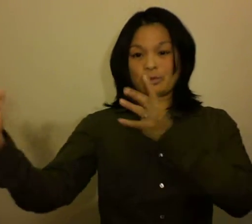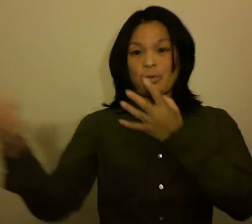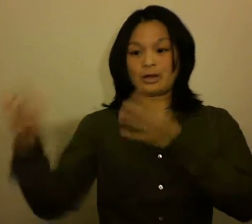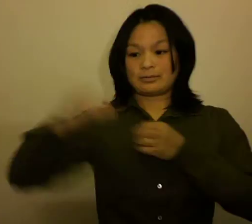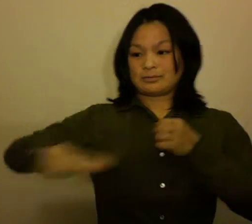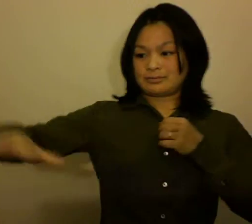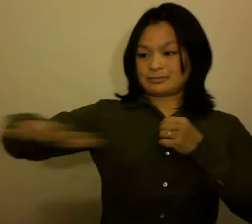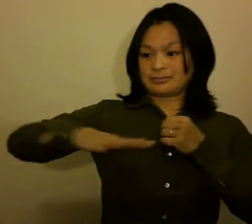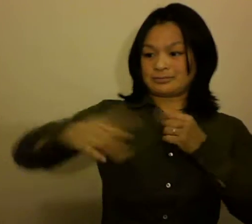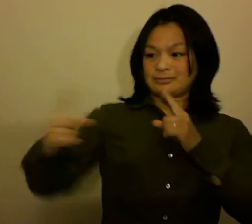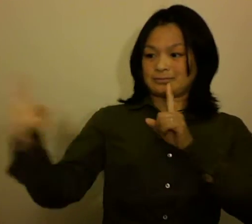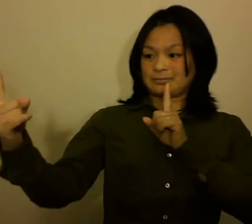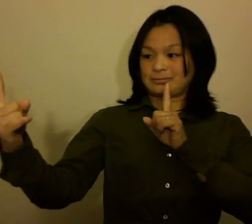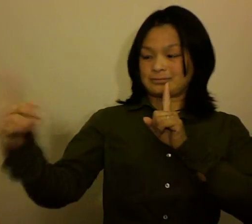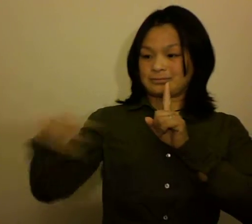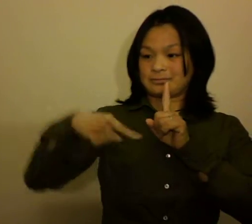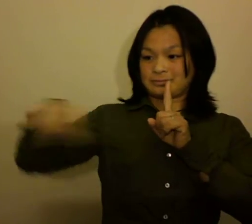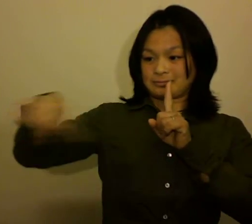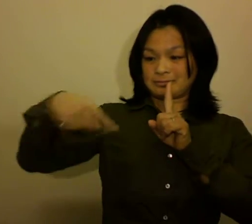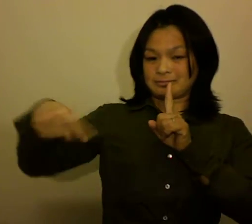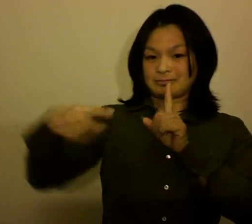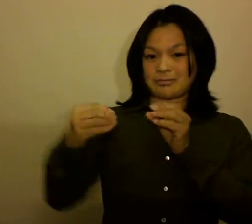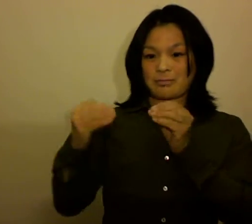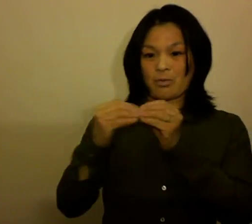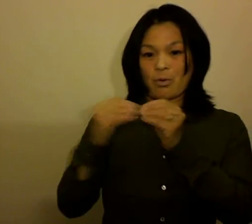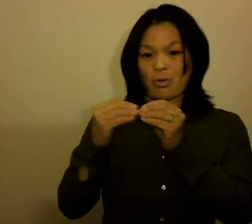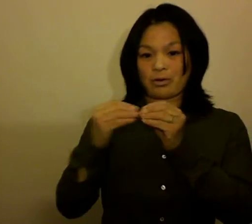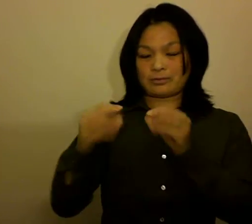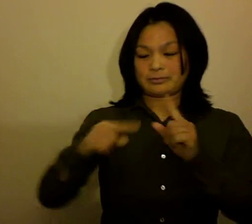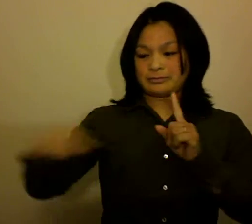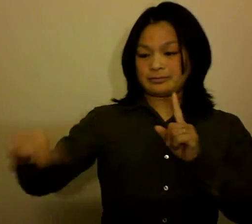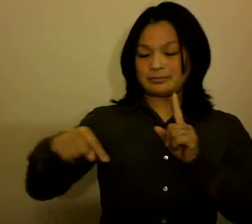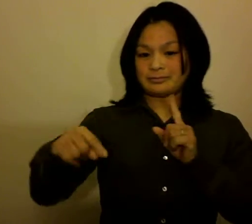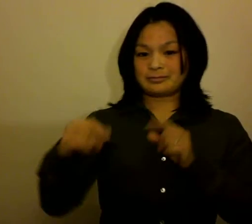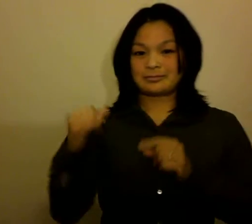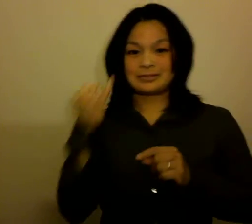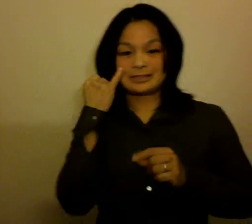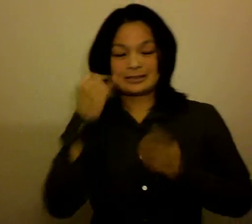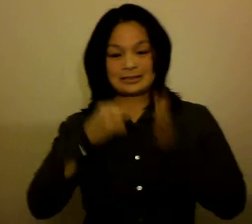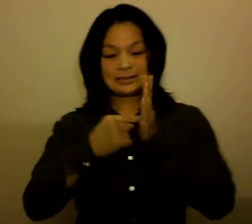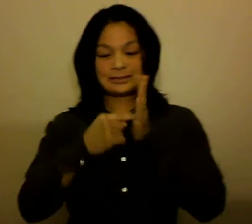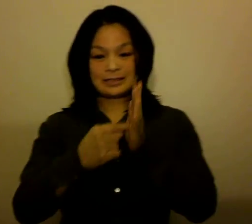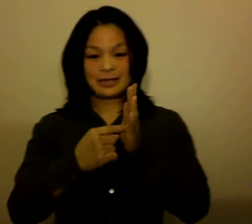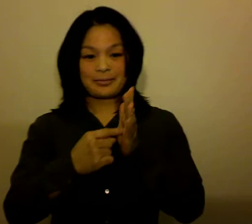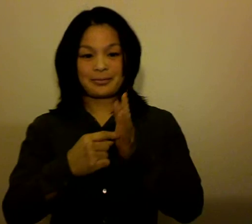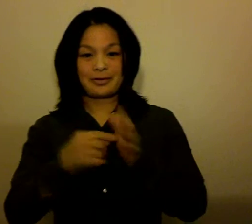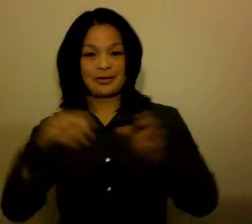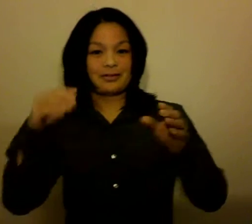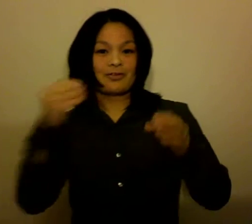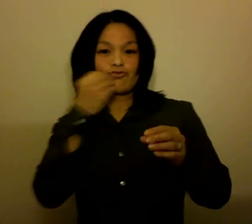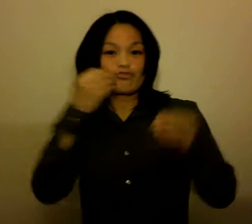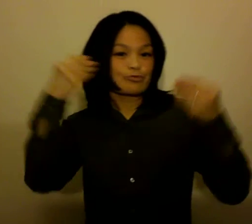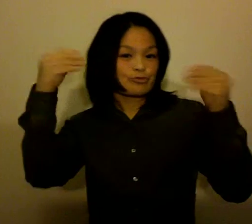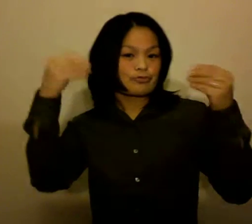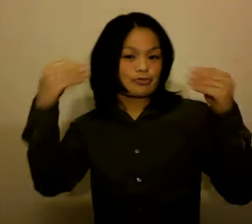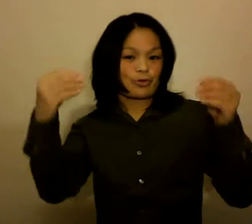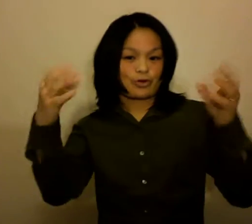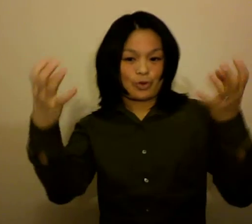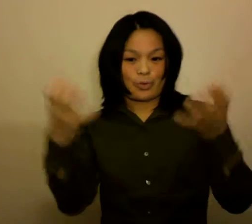grocery store or at the NVA, you kind of keep a distance. Or at the post office, you never know. It's going to be different depending on where you are and what